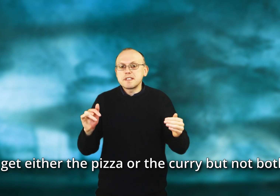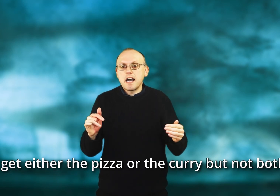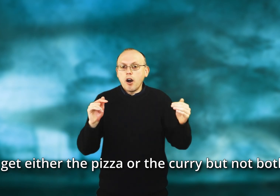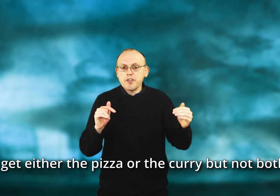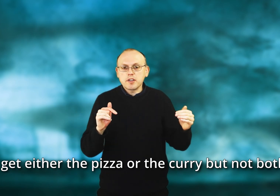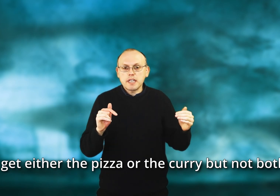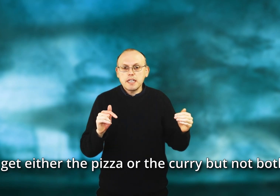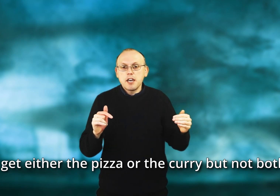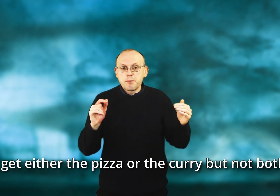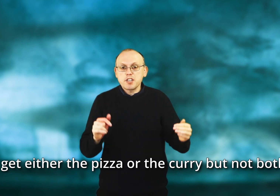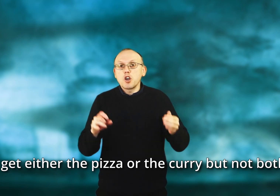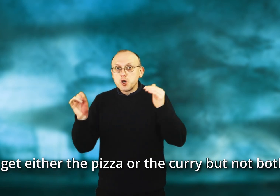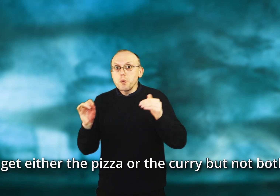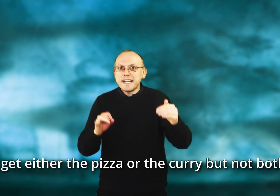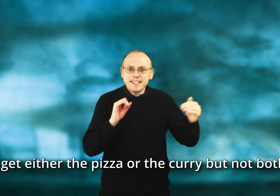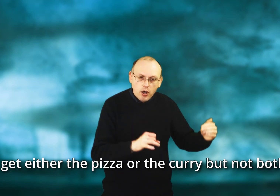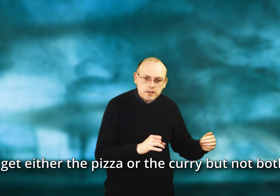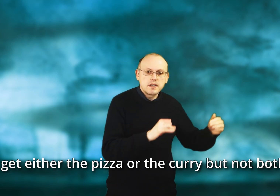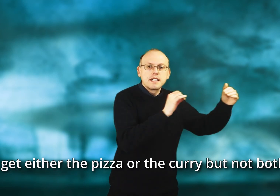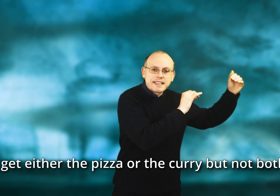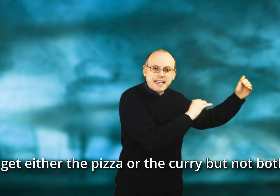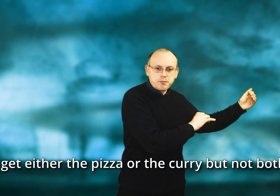or the curry, but you will not get both.